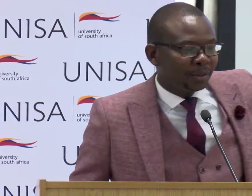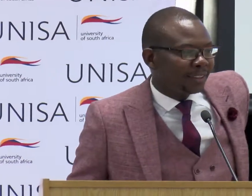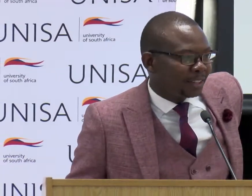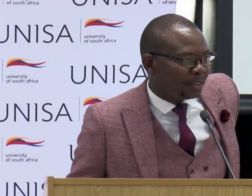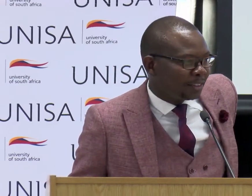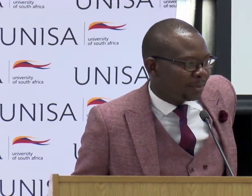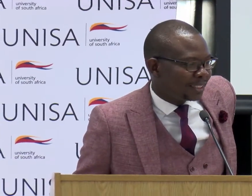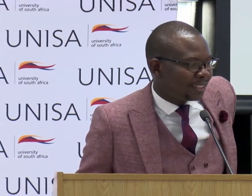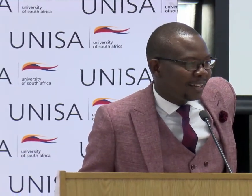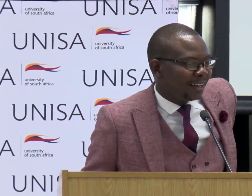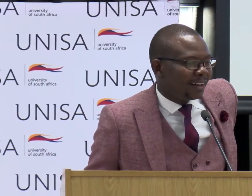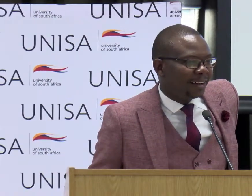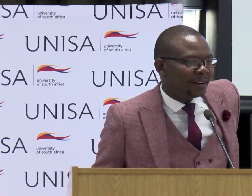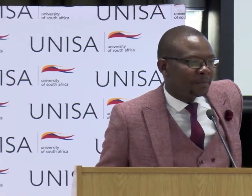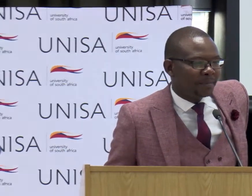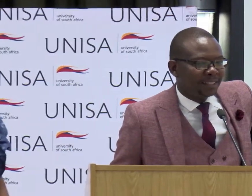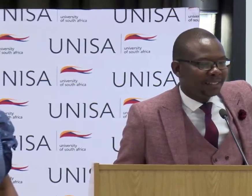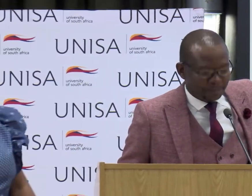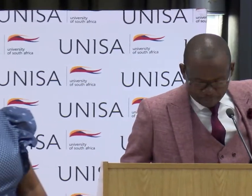Thank you very much.